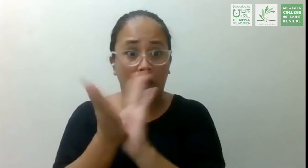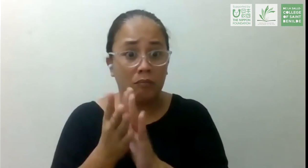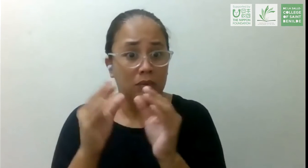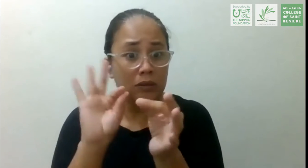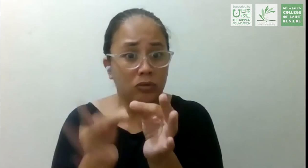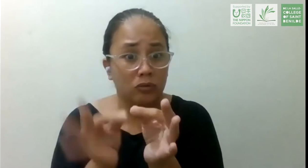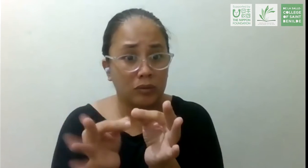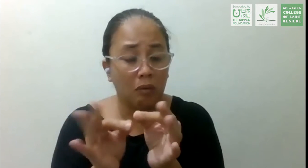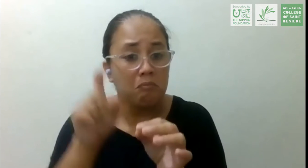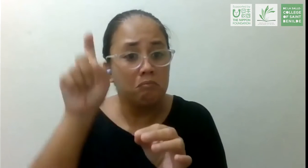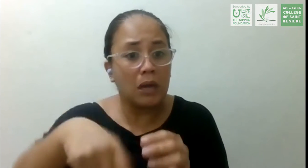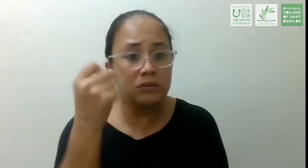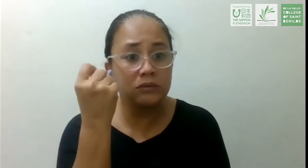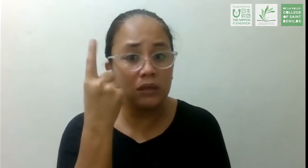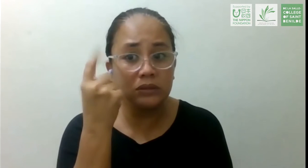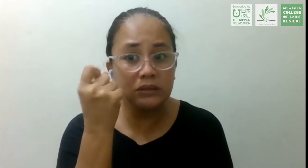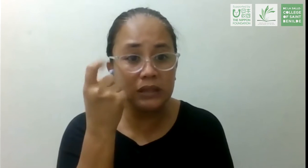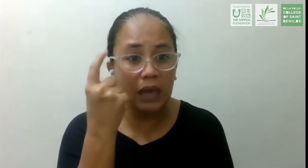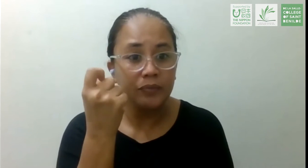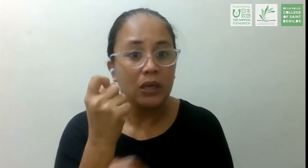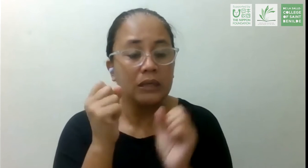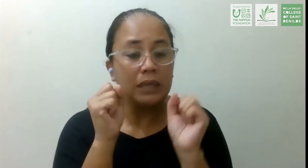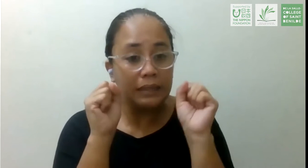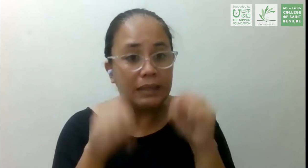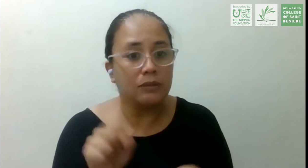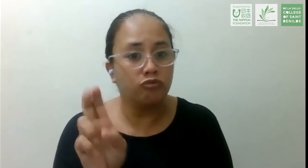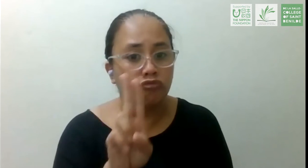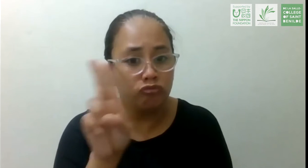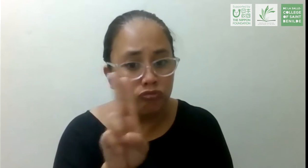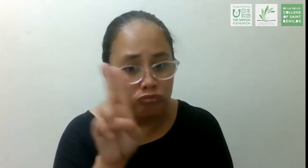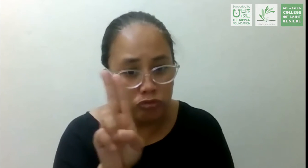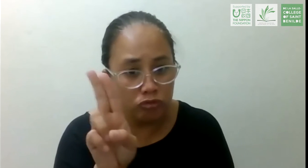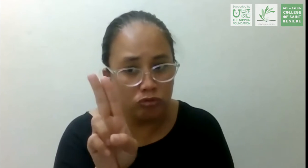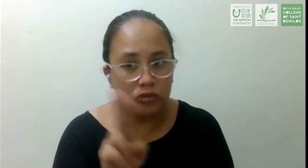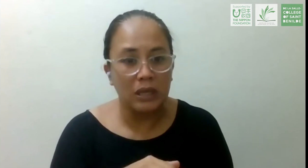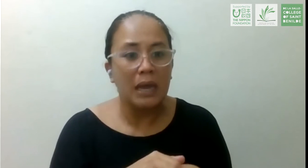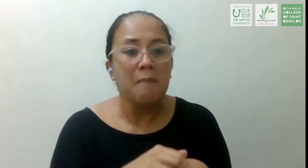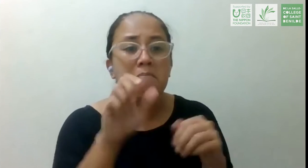to understand and be able to use as close as